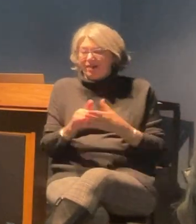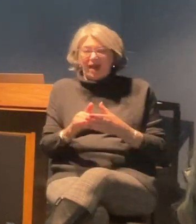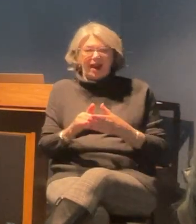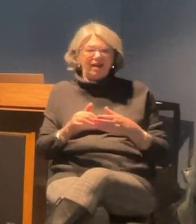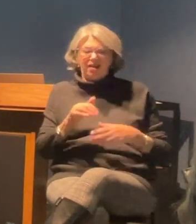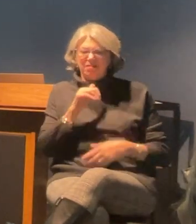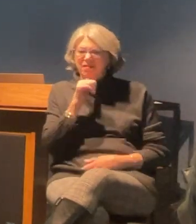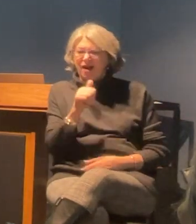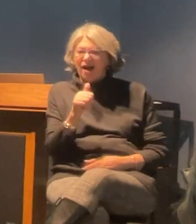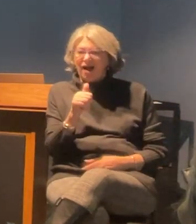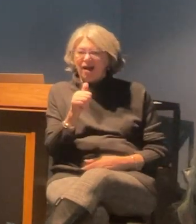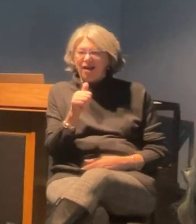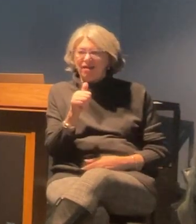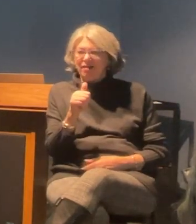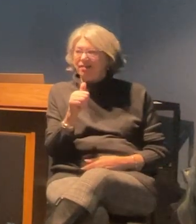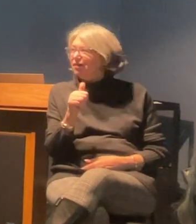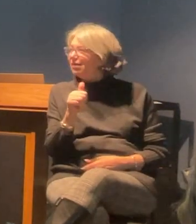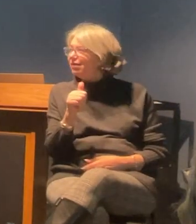not